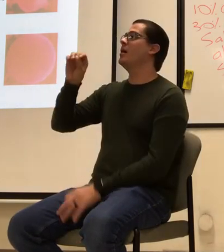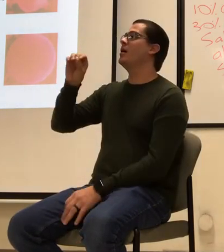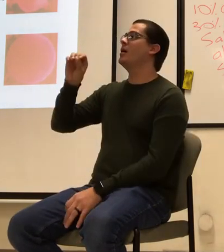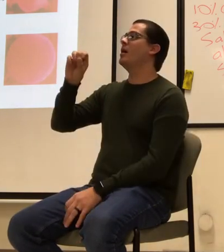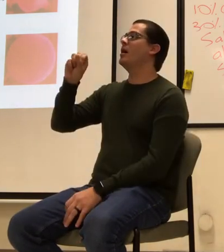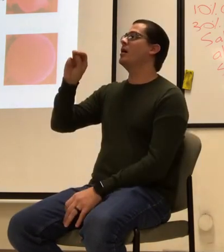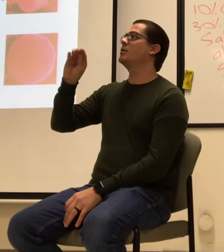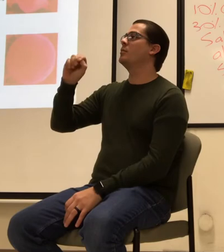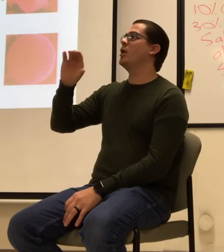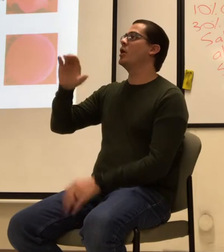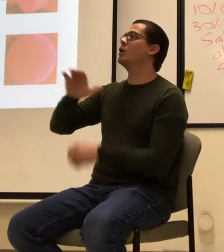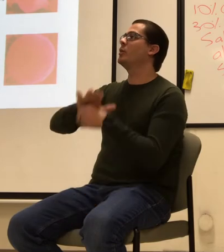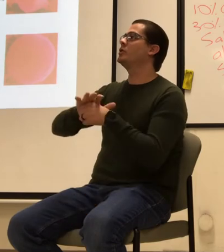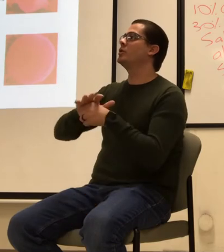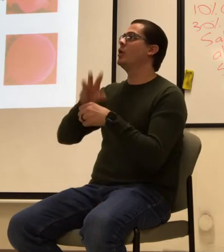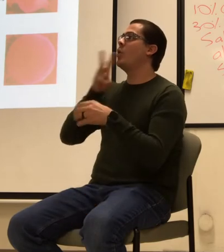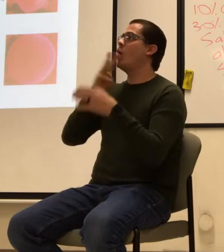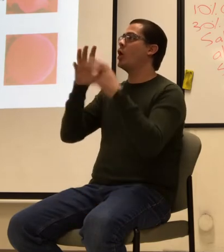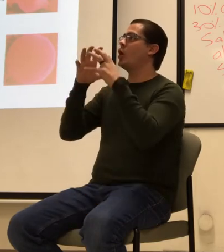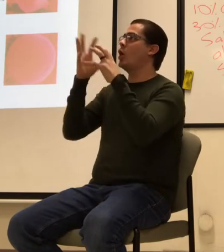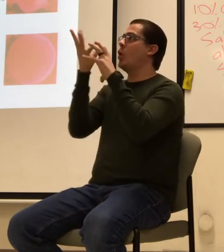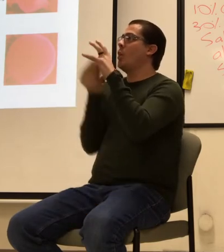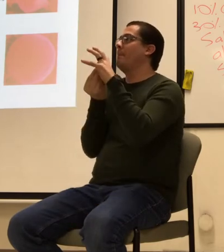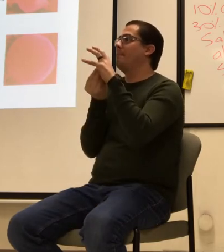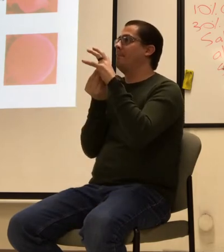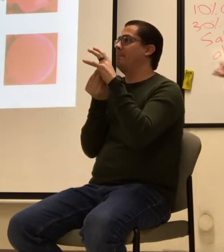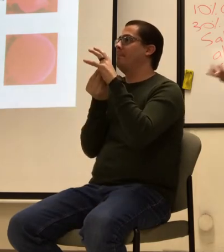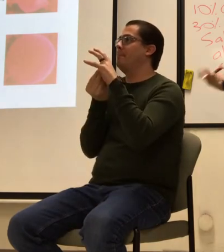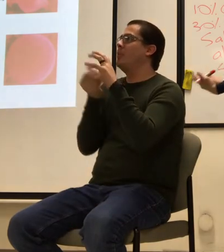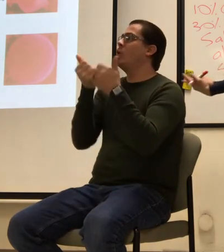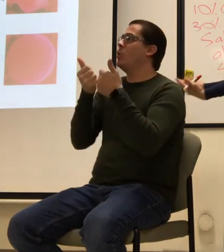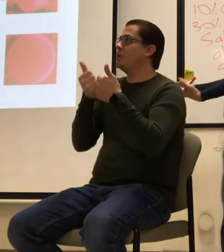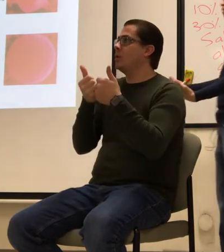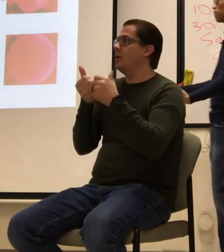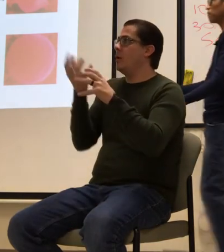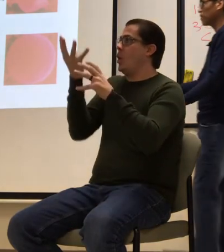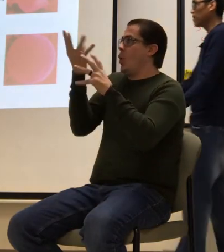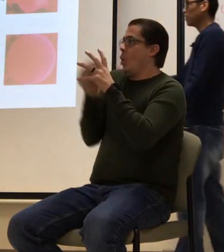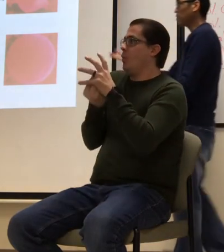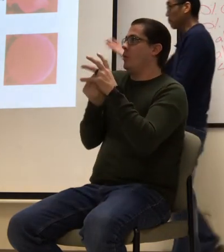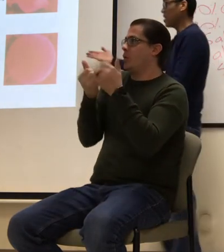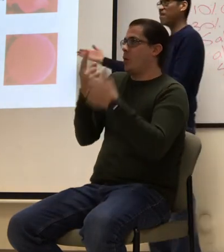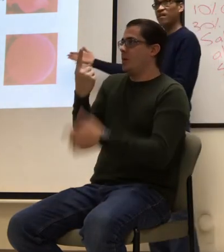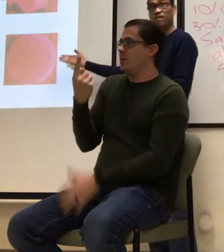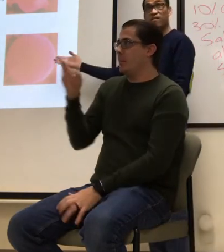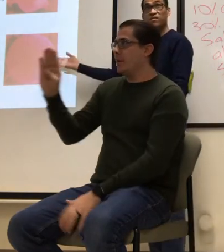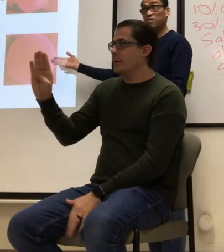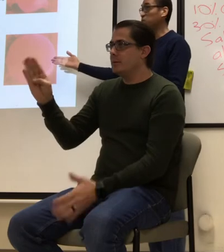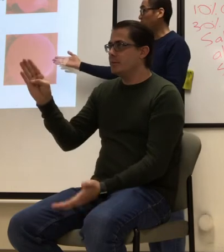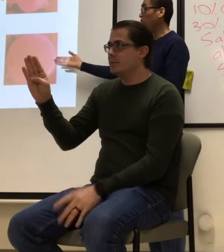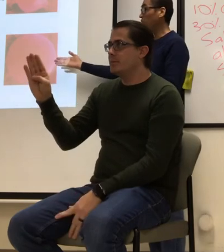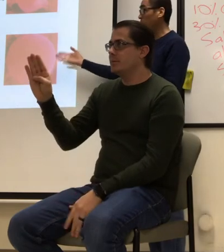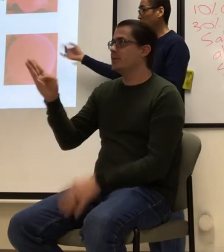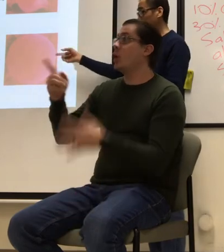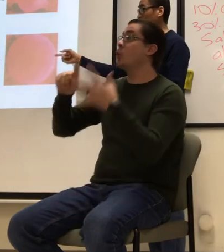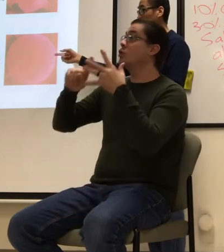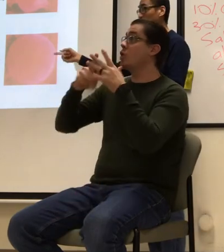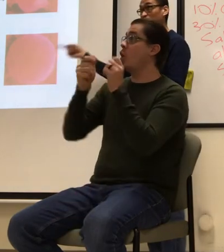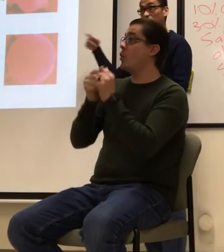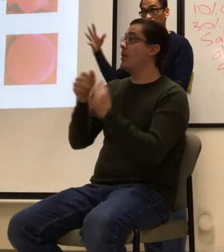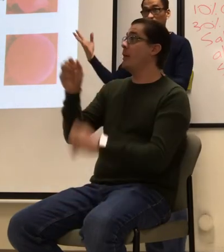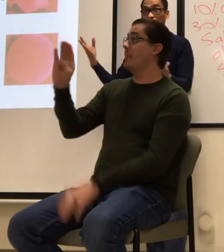pressure? Draw water into you. Which one drew water into itself? B did. So to start with,